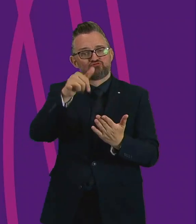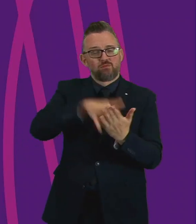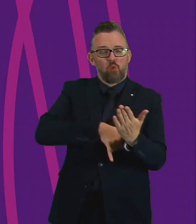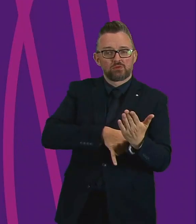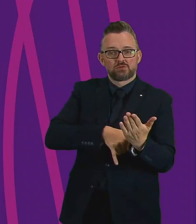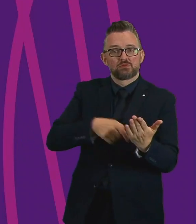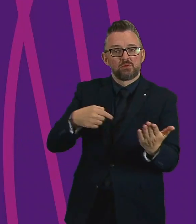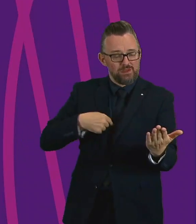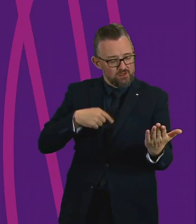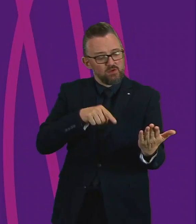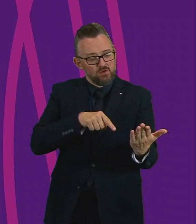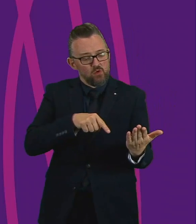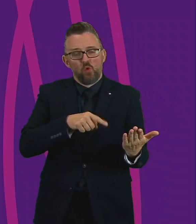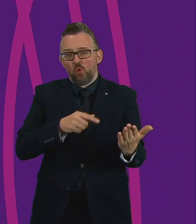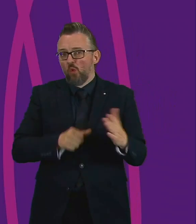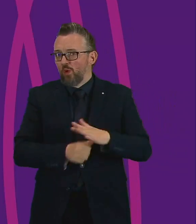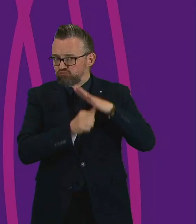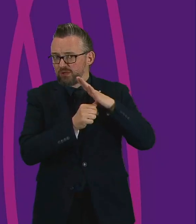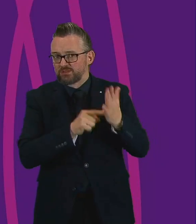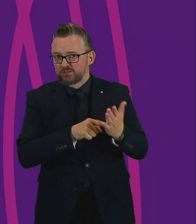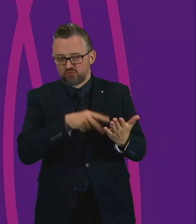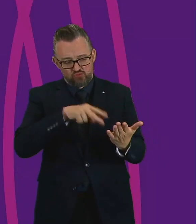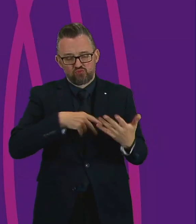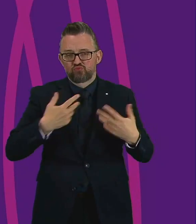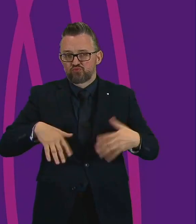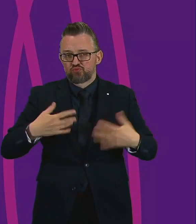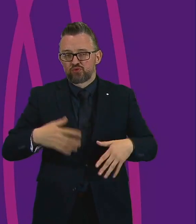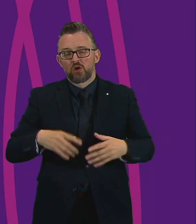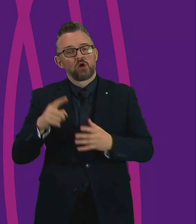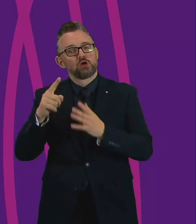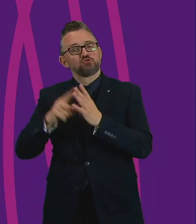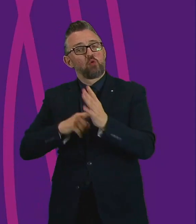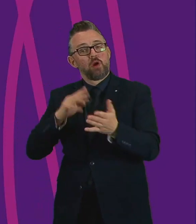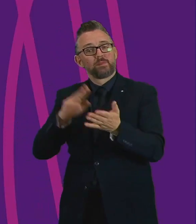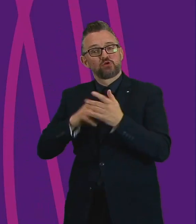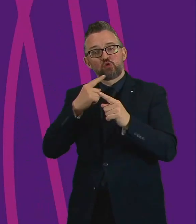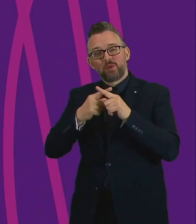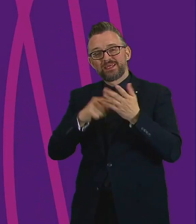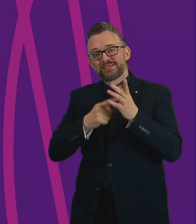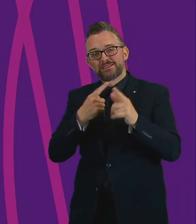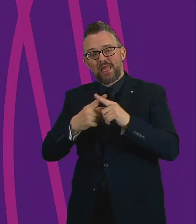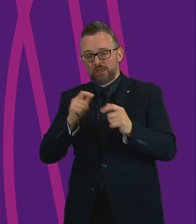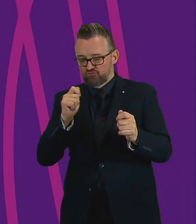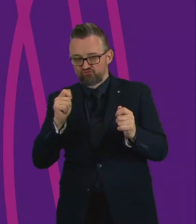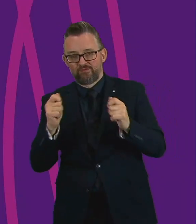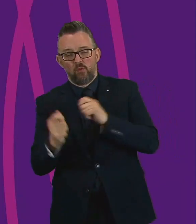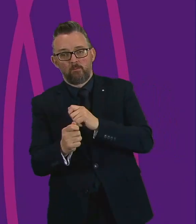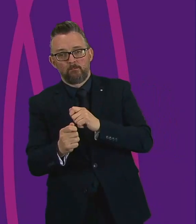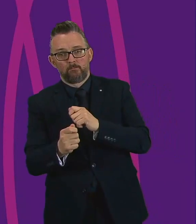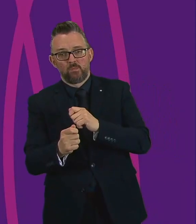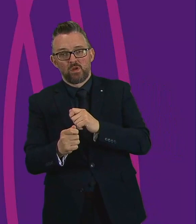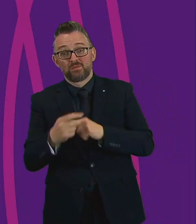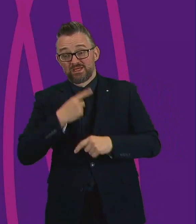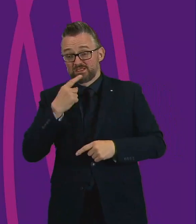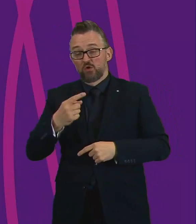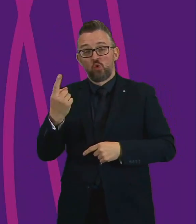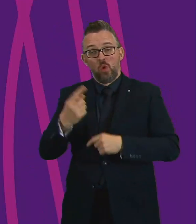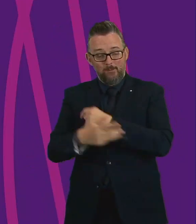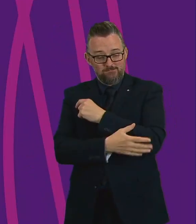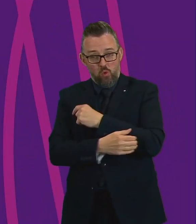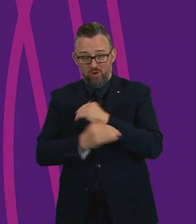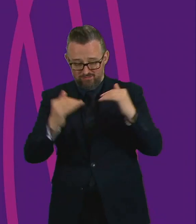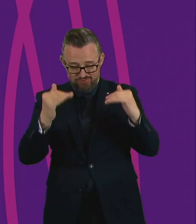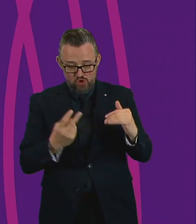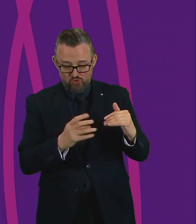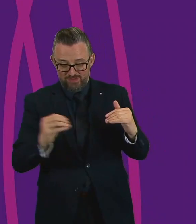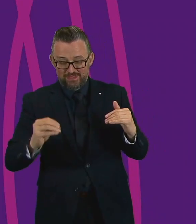very impressed with. John Mason talked about tax reform. And I agree, the poorest 20% still pay